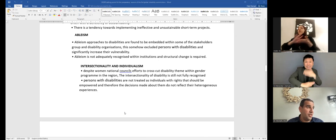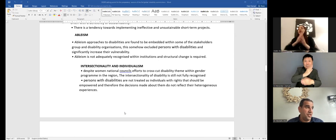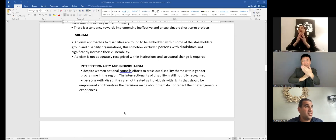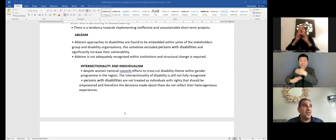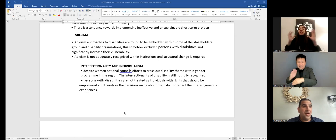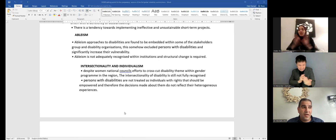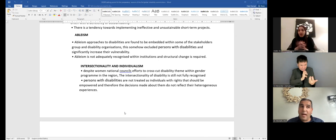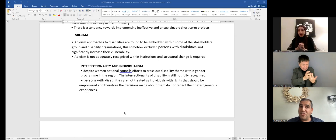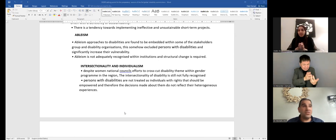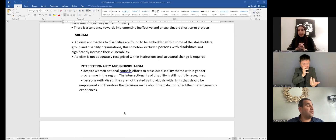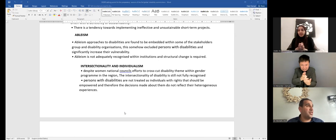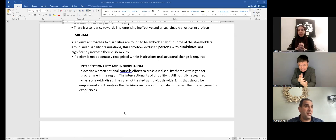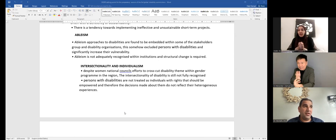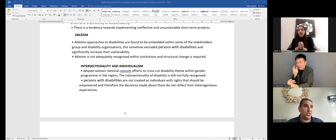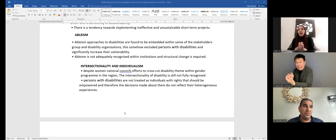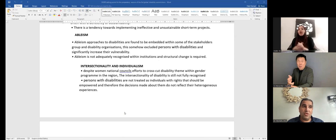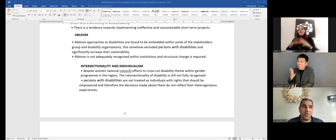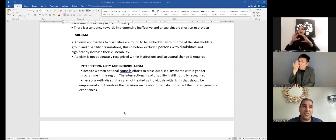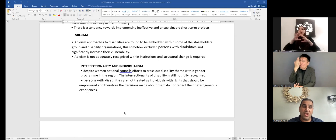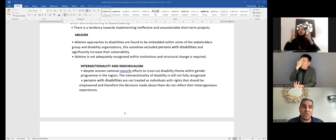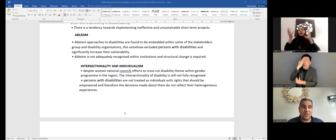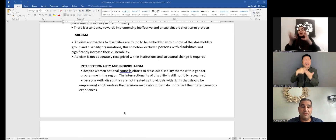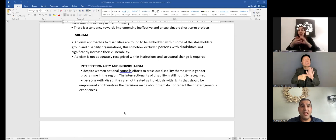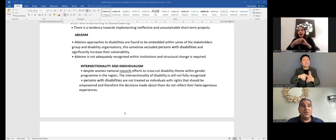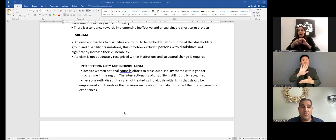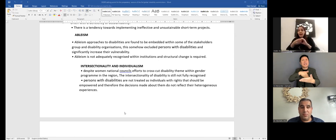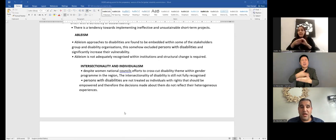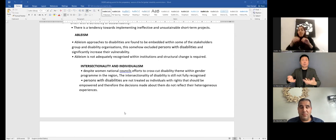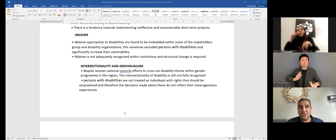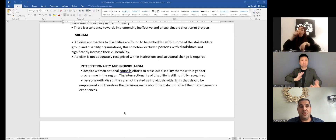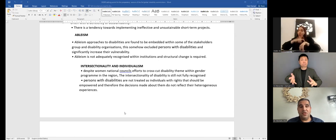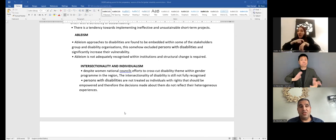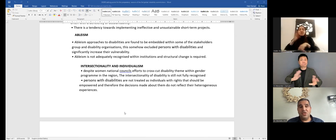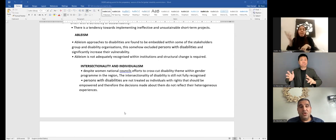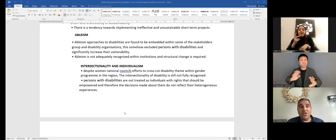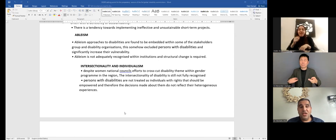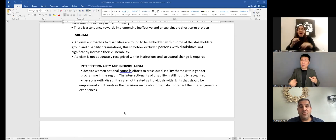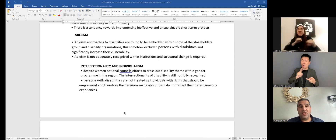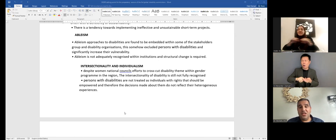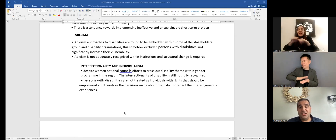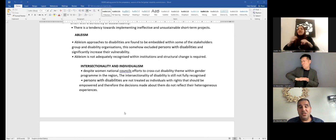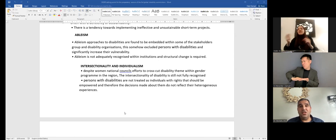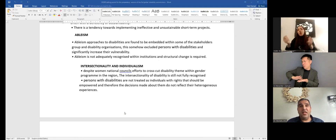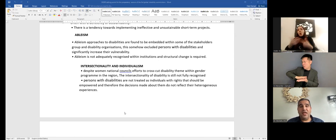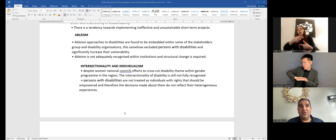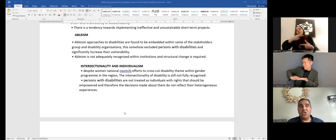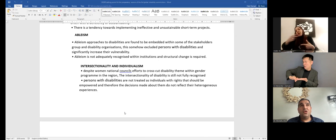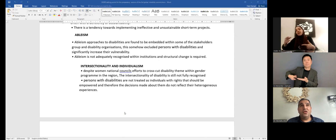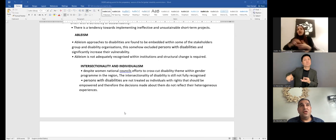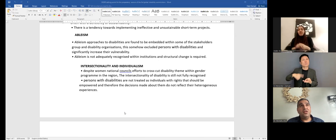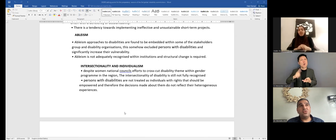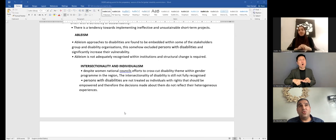non-disabled colleagues. Absence of sign language interpretation or braille materials or even easy read